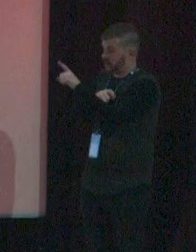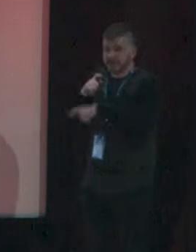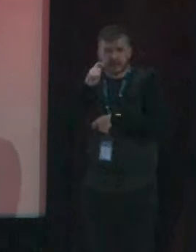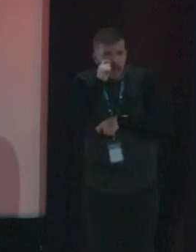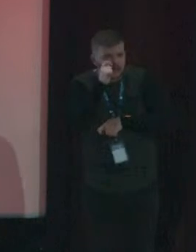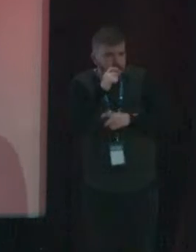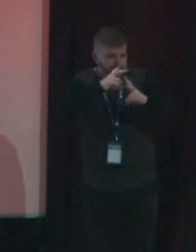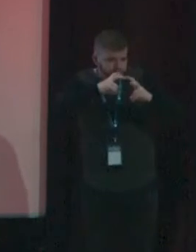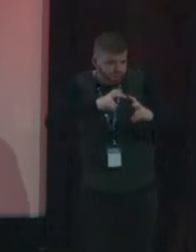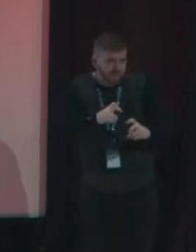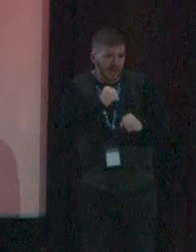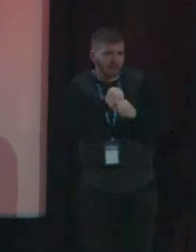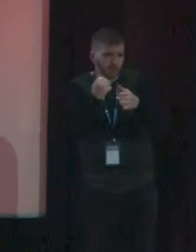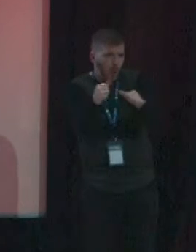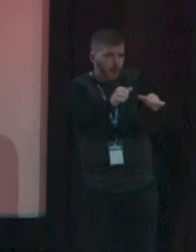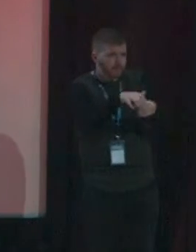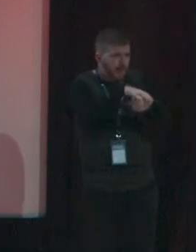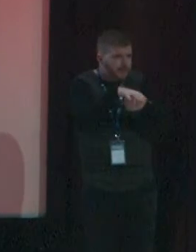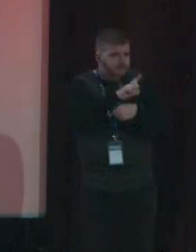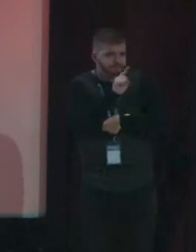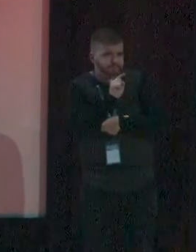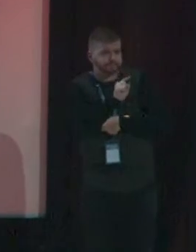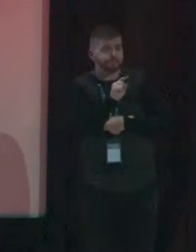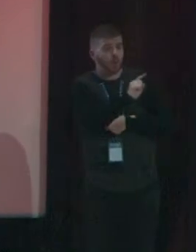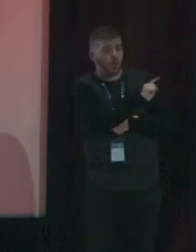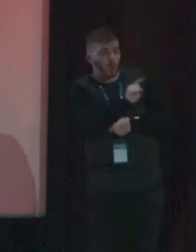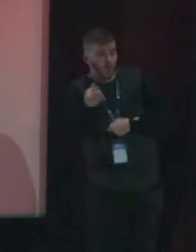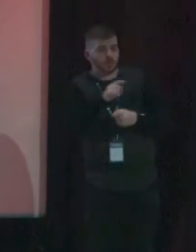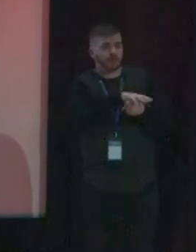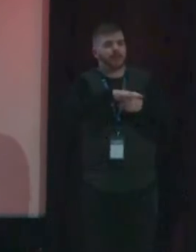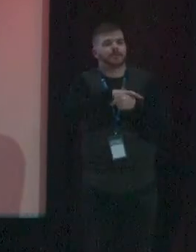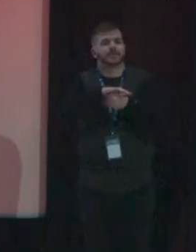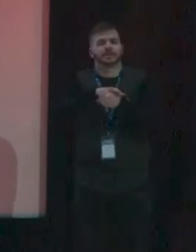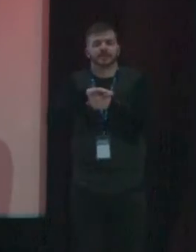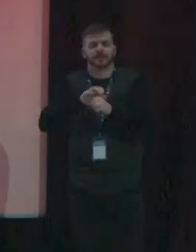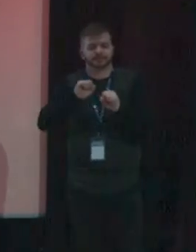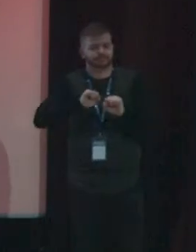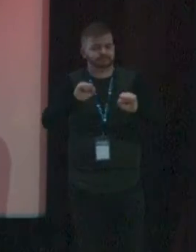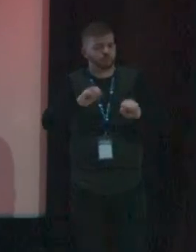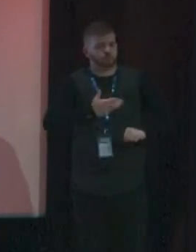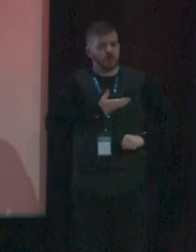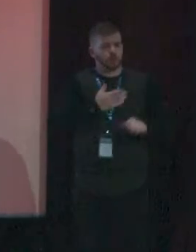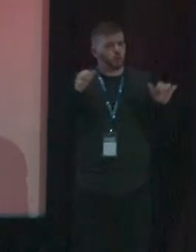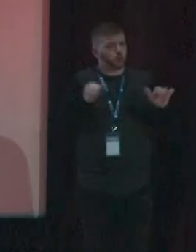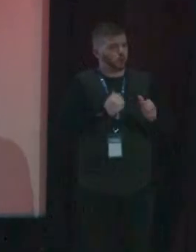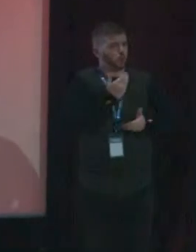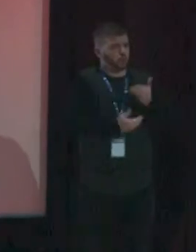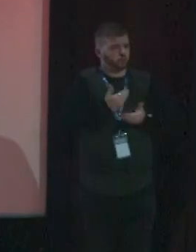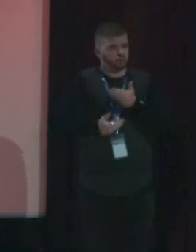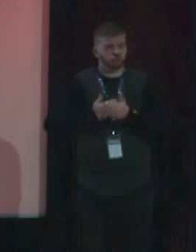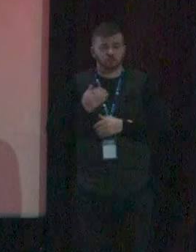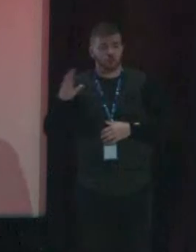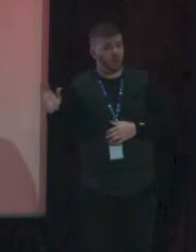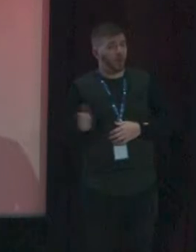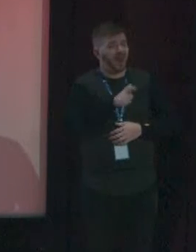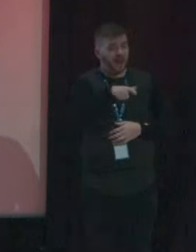game, so it's about solving cases. But every one of those cases is a vignette in its own right. It's a little short story that the characters